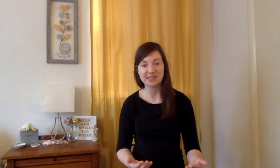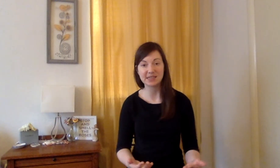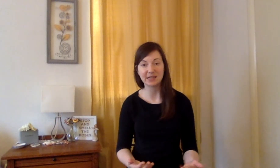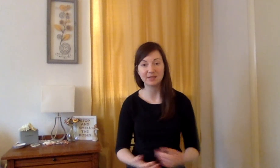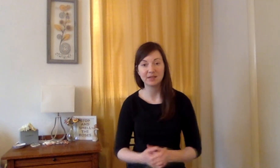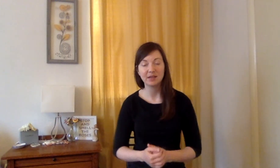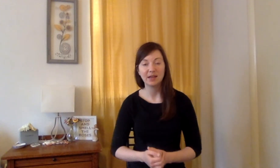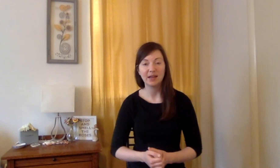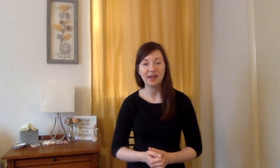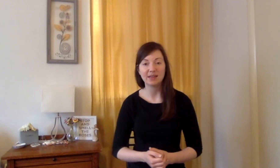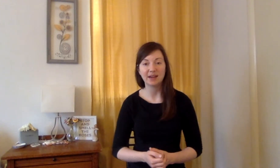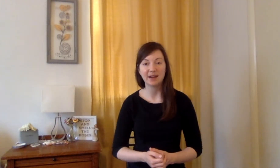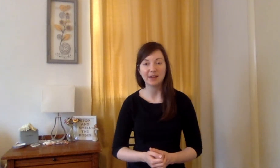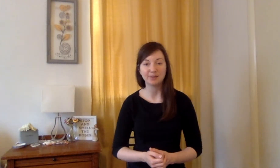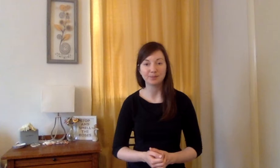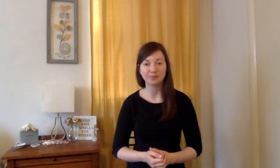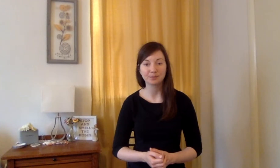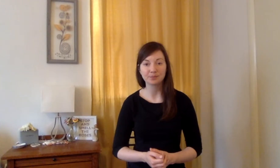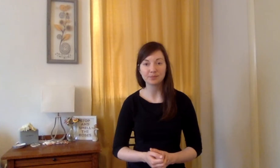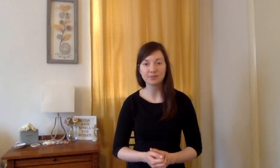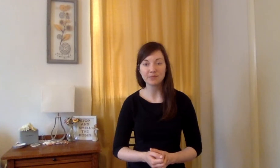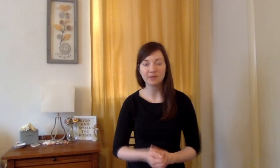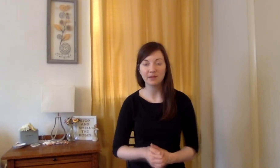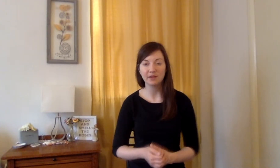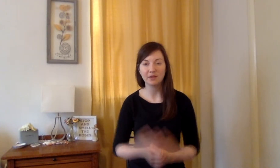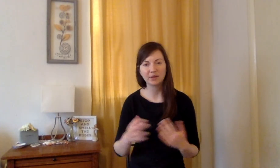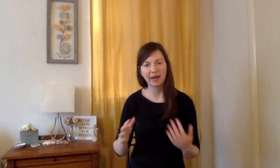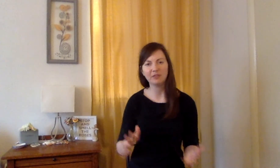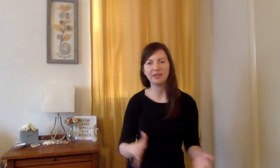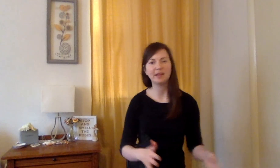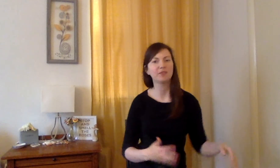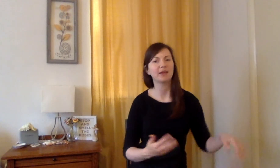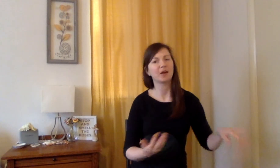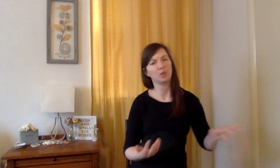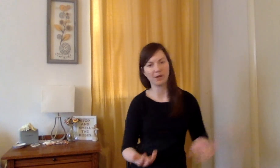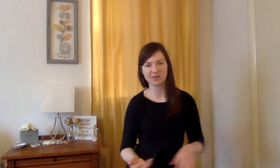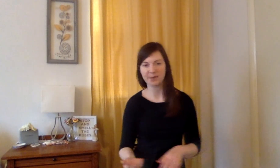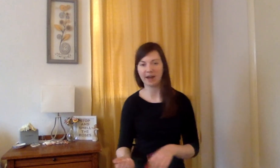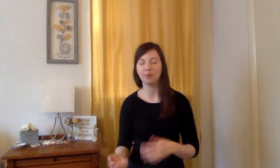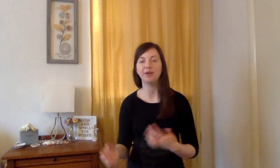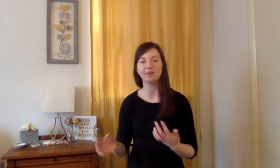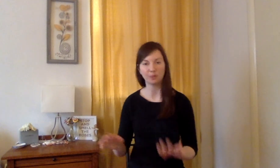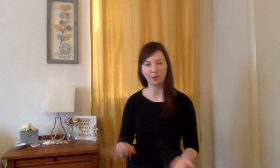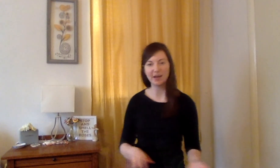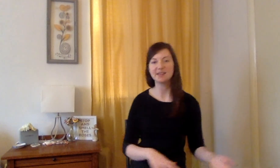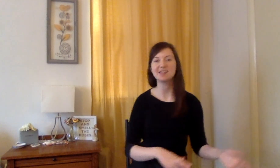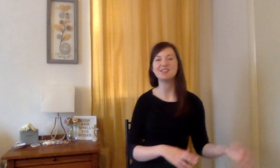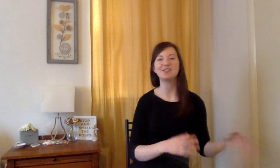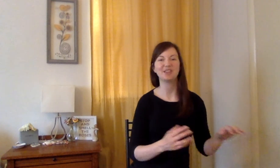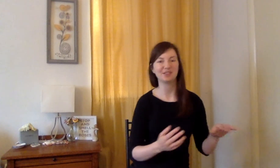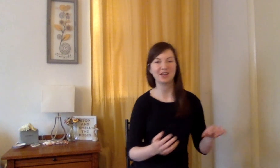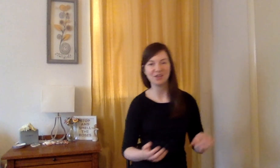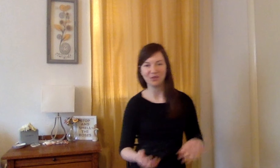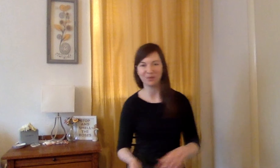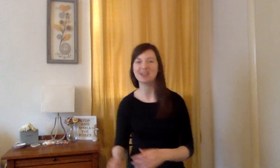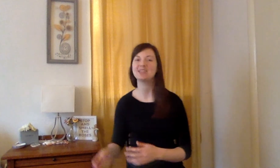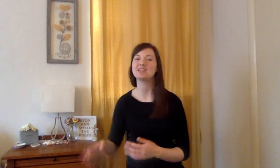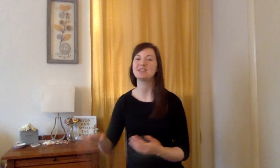listen. And you'll kind of think of like a waltz pattern. We have a 1, 2, 3, 1, 2,